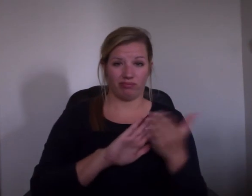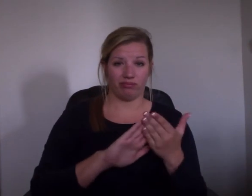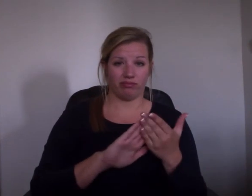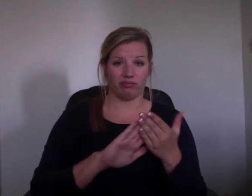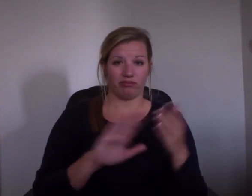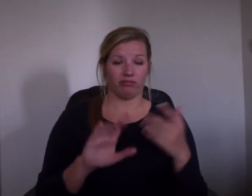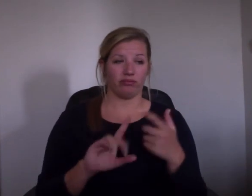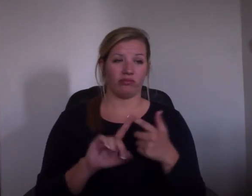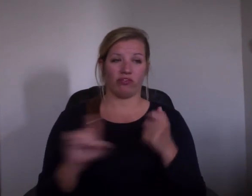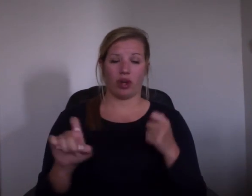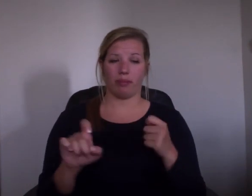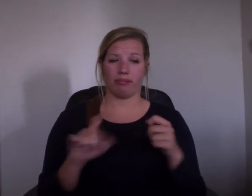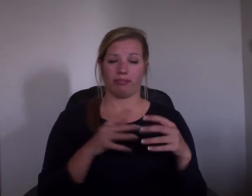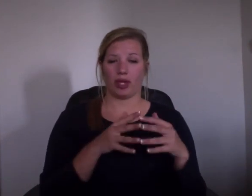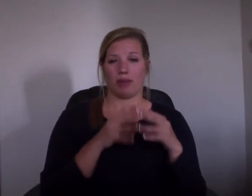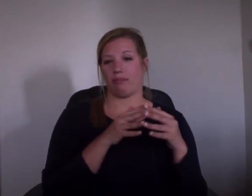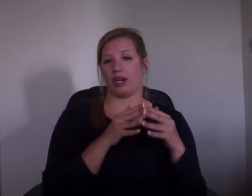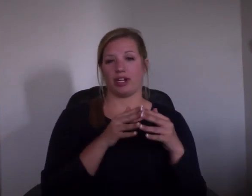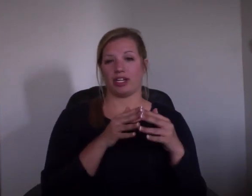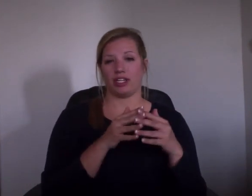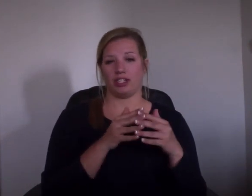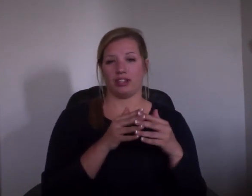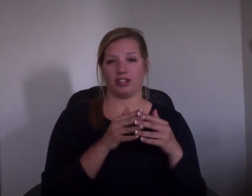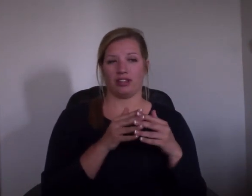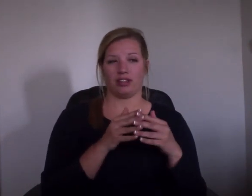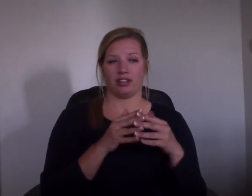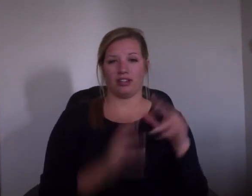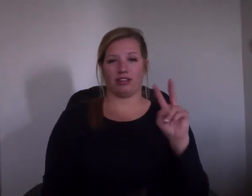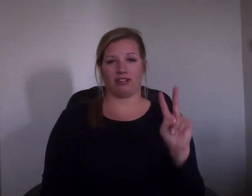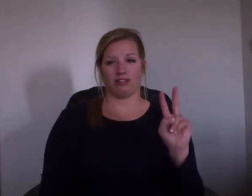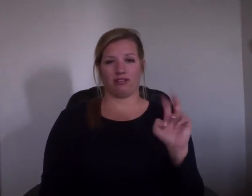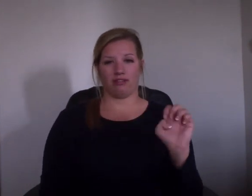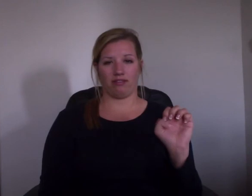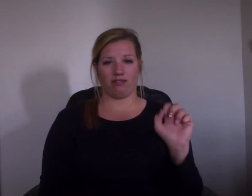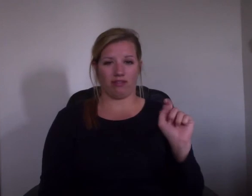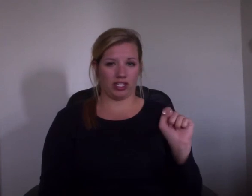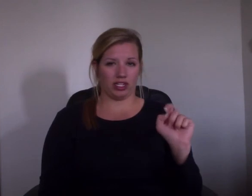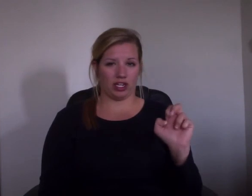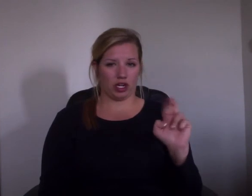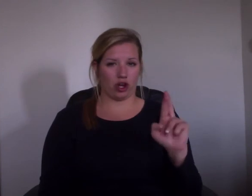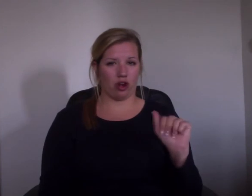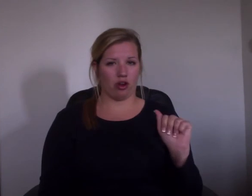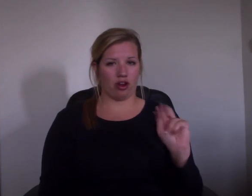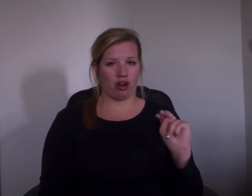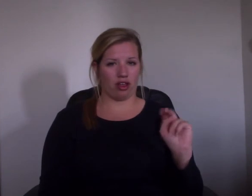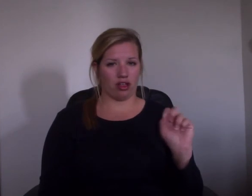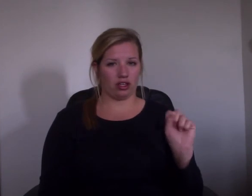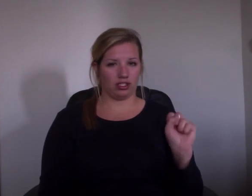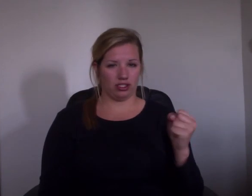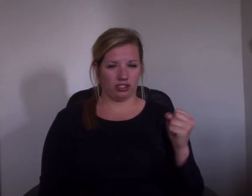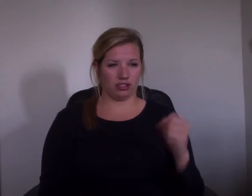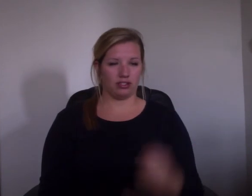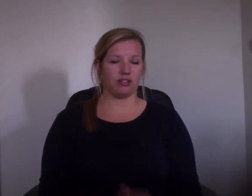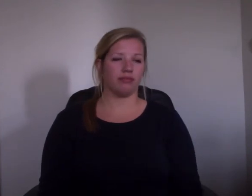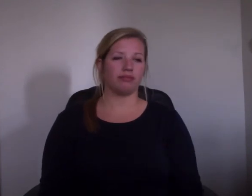veterans themselves. It is in this phase where a very negative episode where